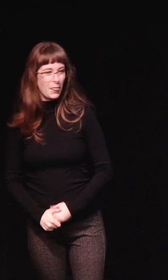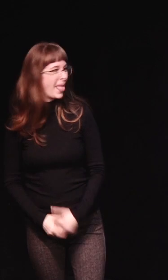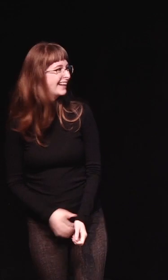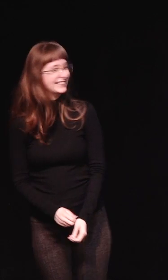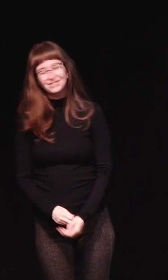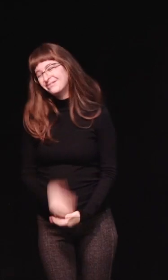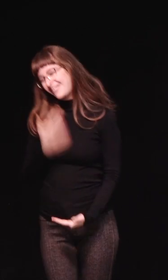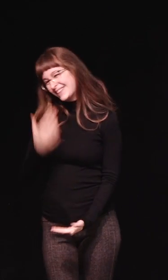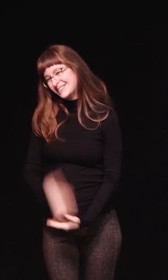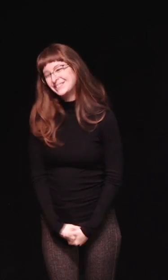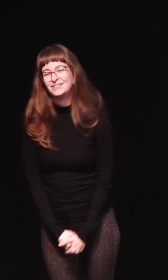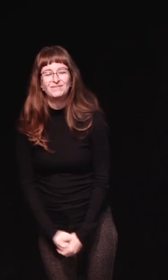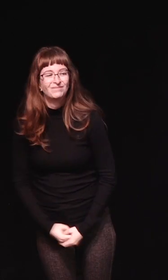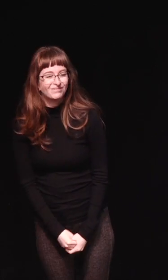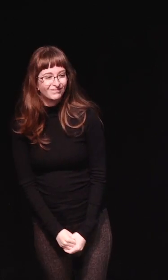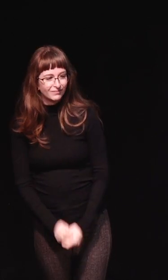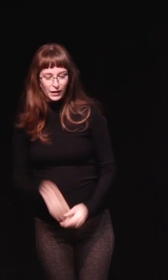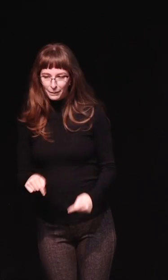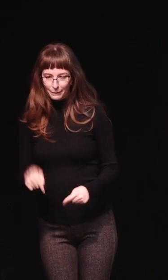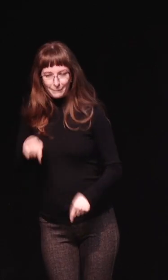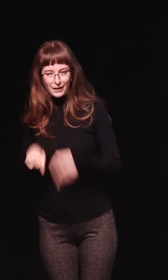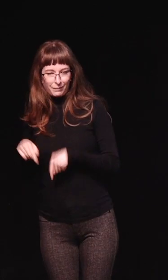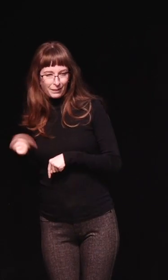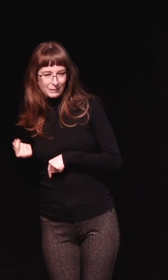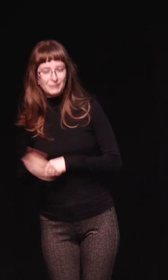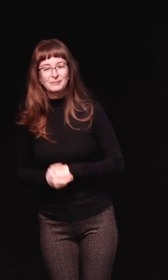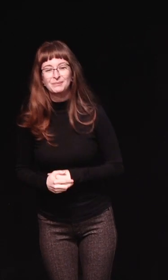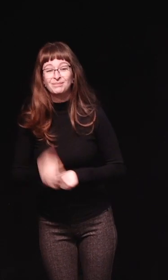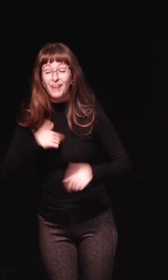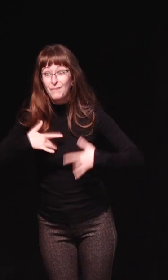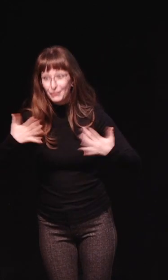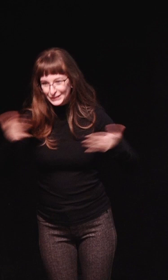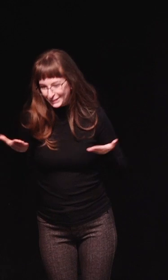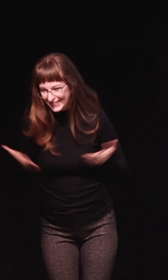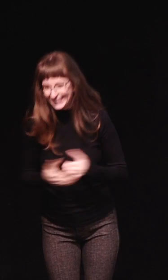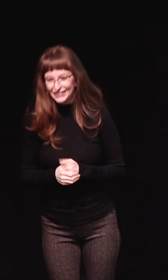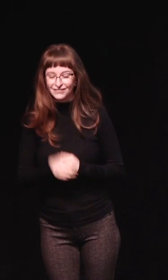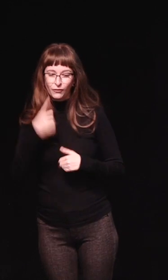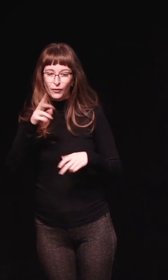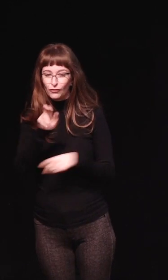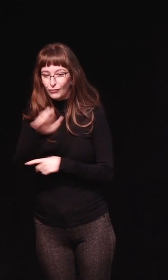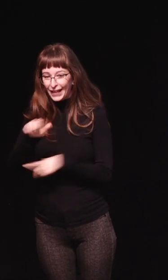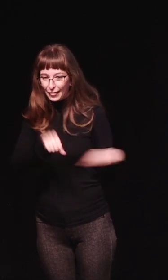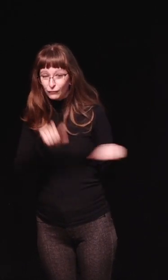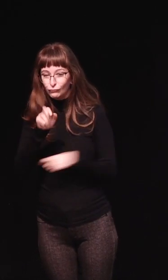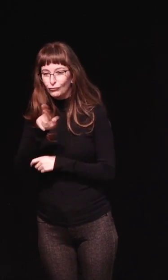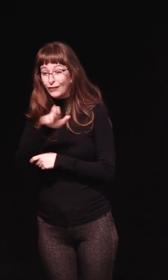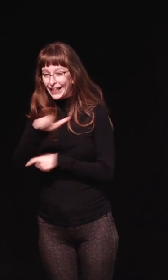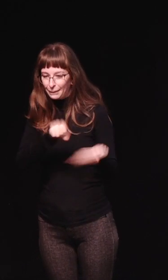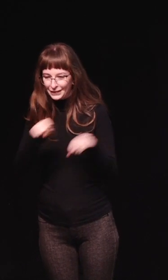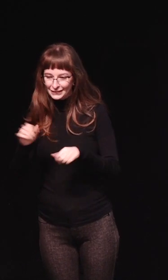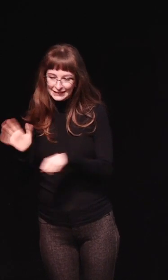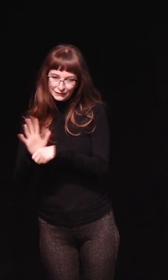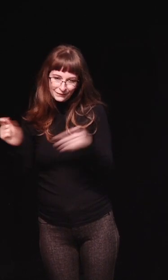So thank you. So let's go back a little bit. So I'm happy to be here at the Real Abilities Film Festival.